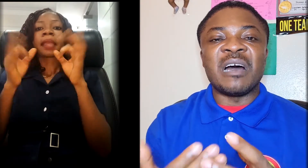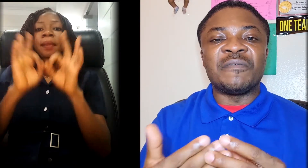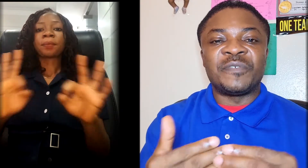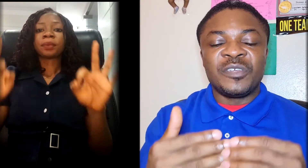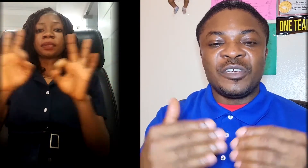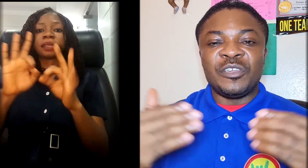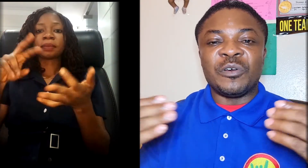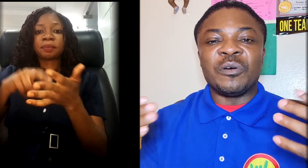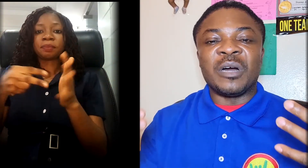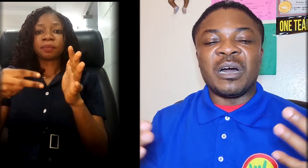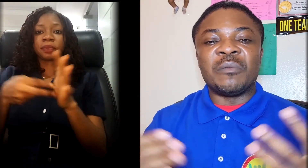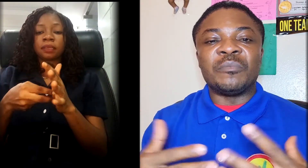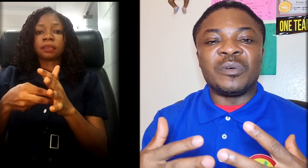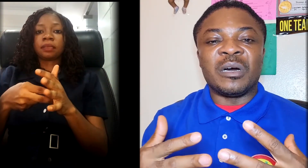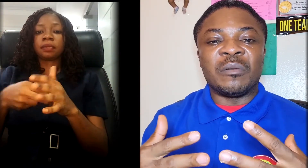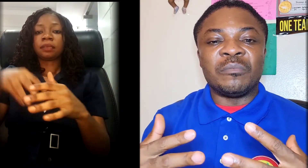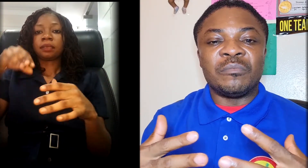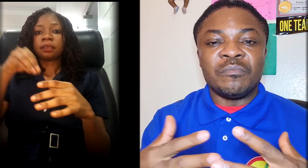these have